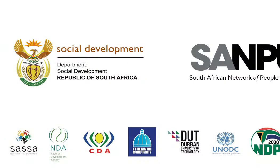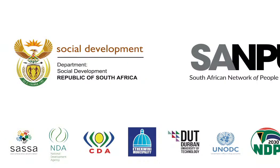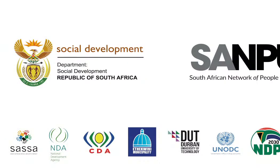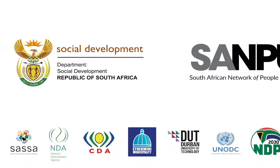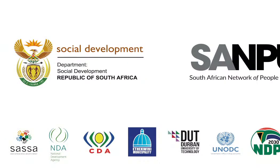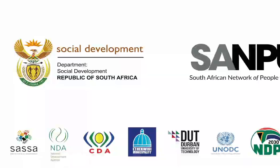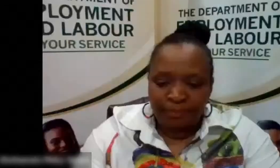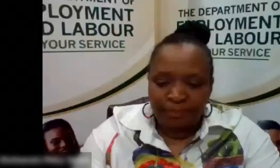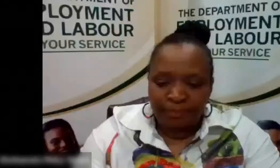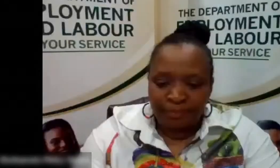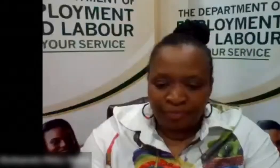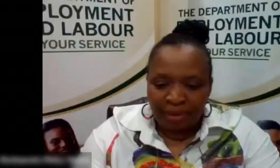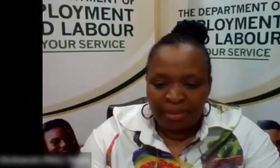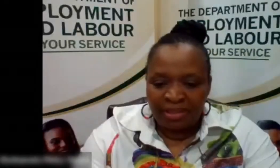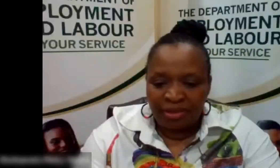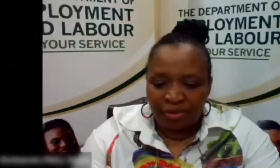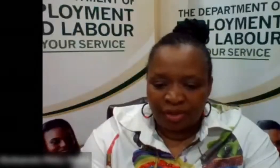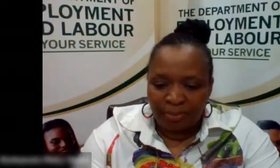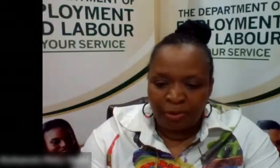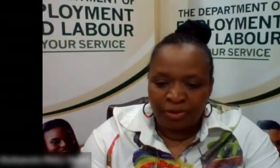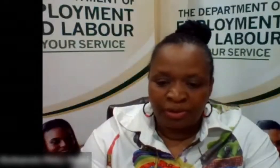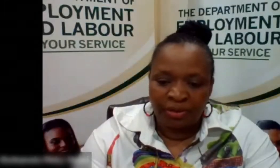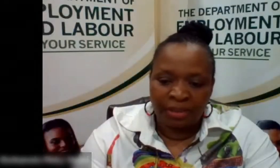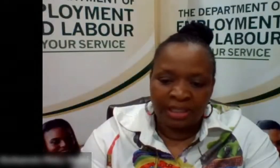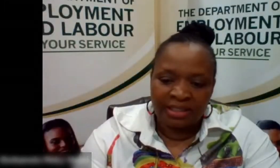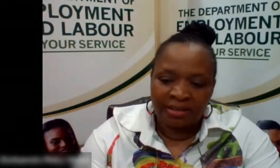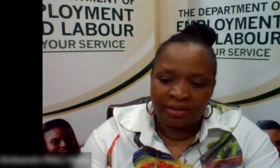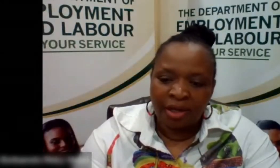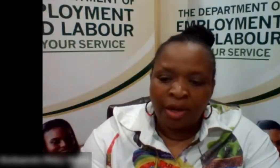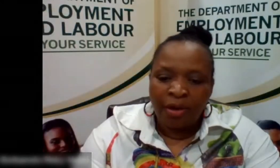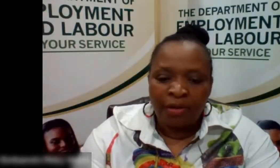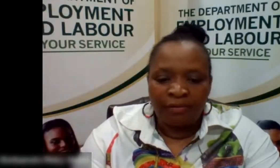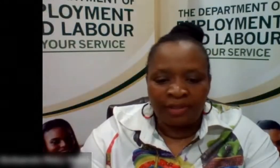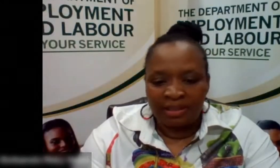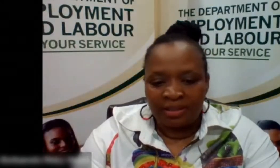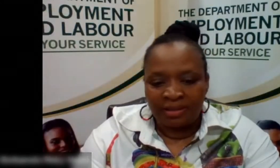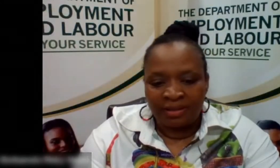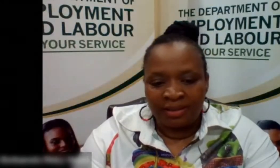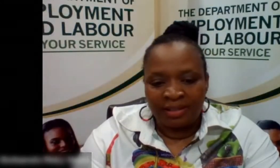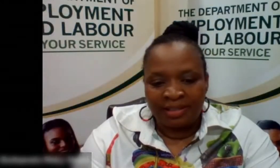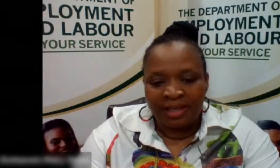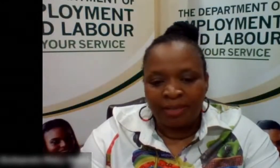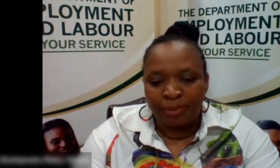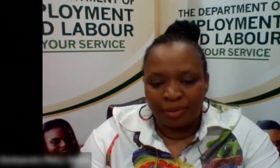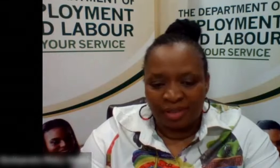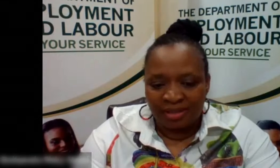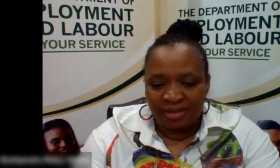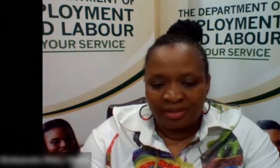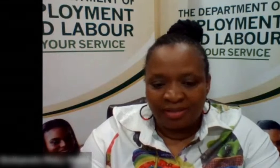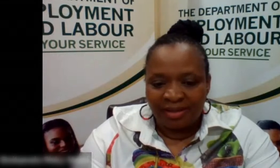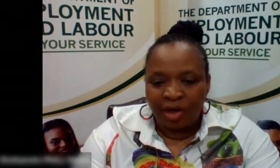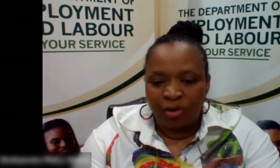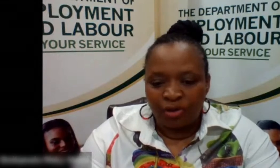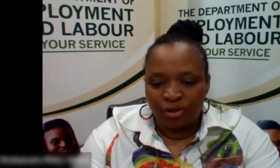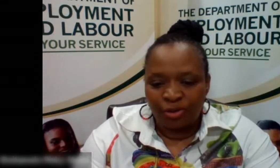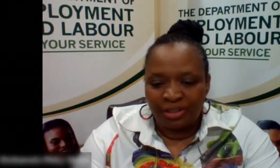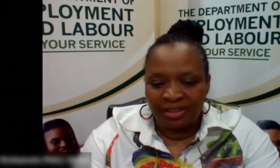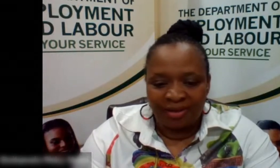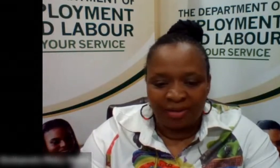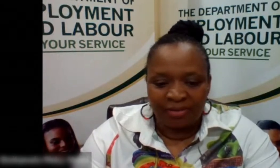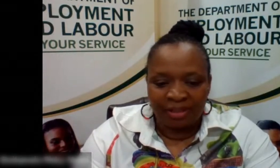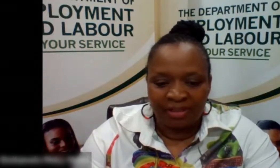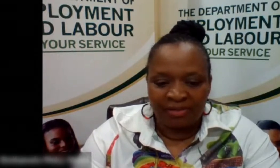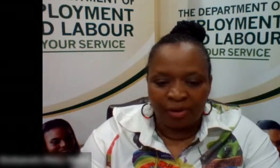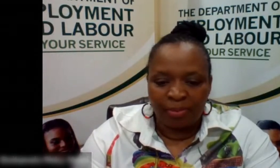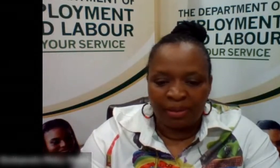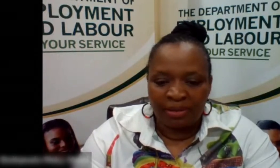Can we welcome the Deputy Minister? On the occasion of the SANPUD launch during the South